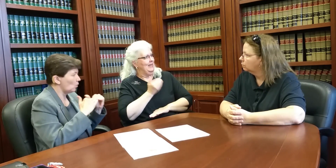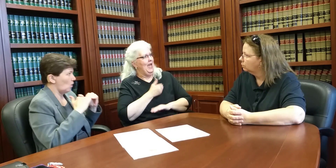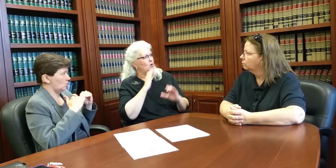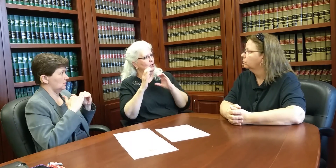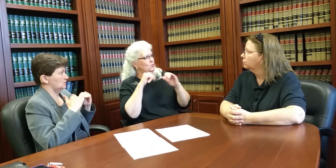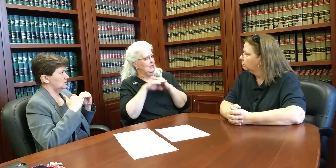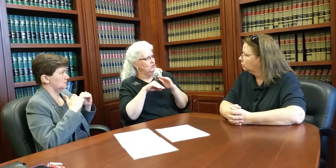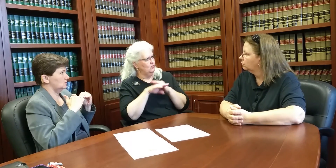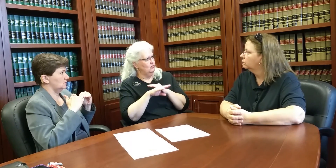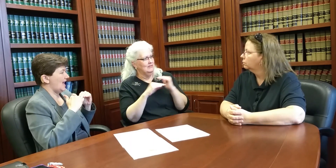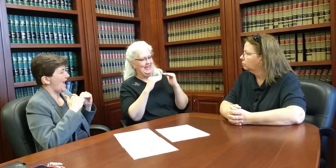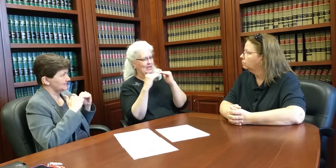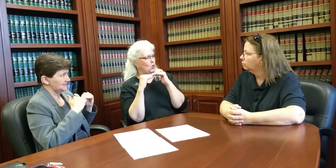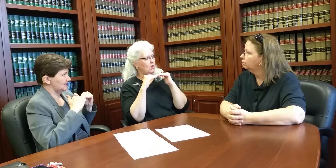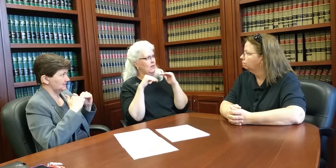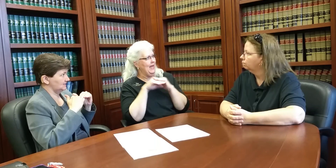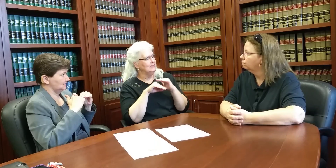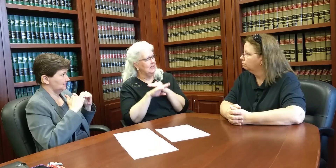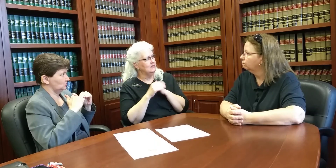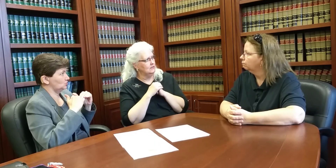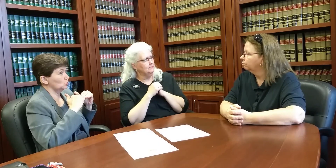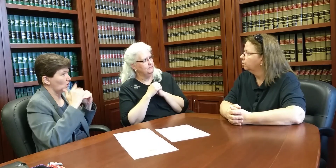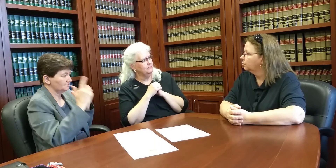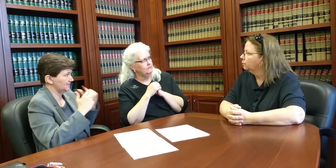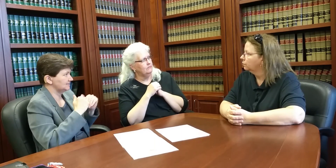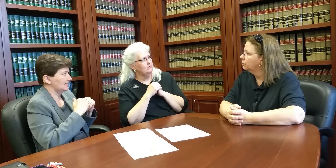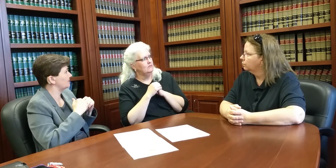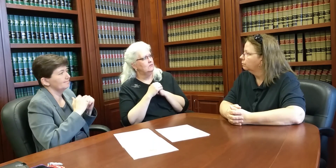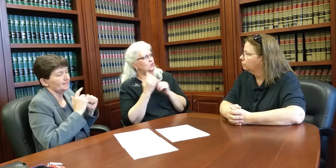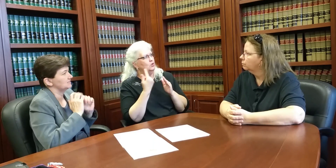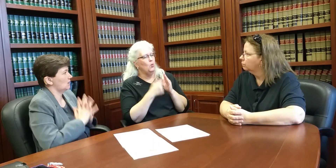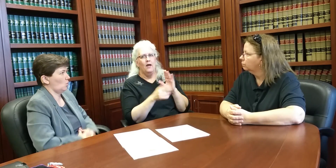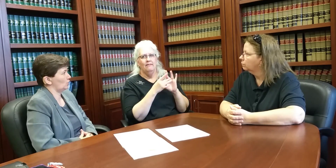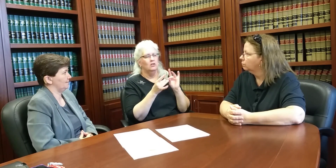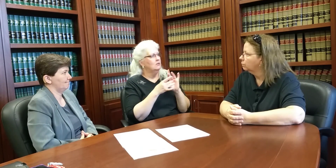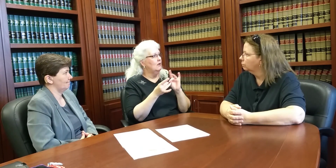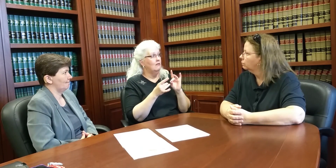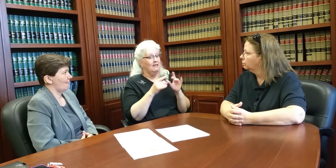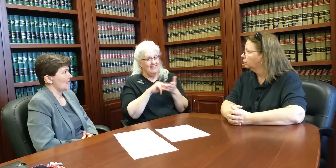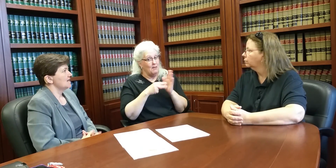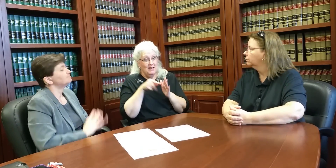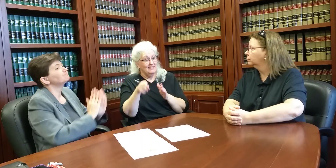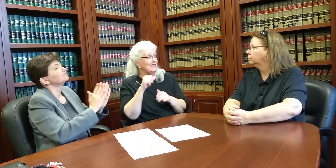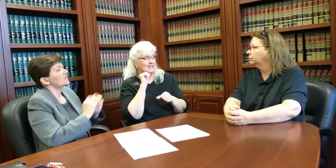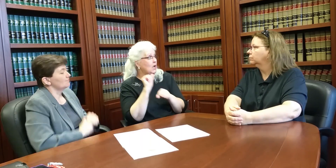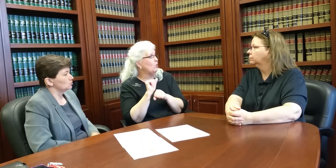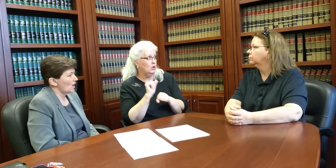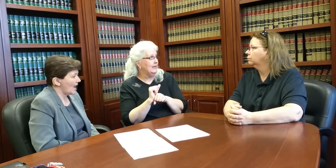equal access to what's been said, then it's not working. If you